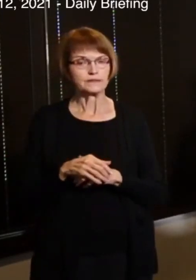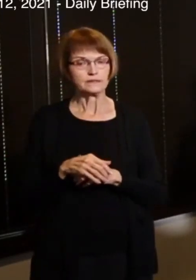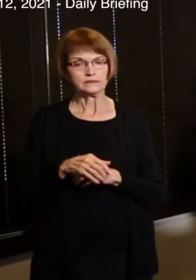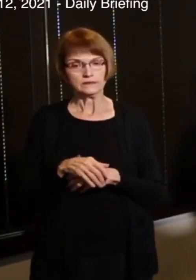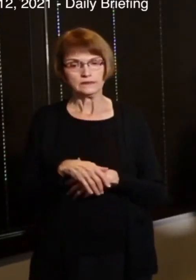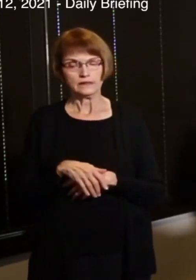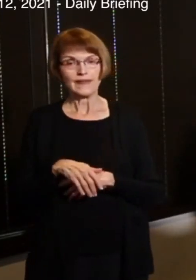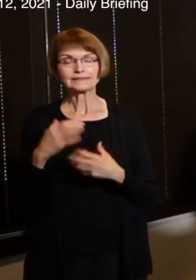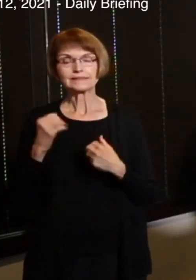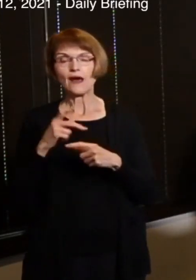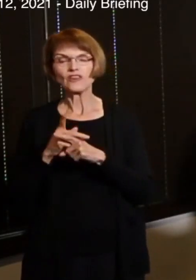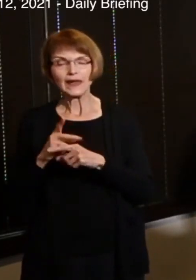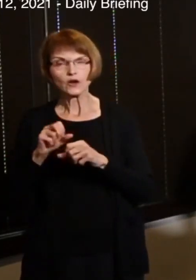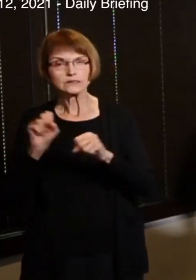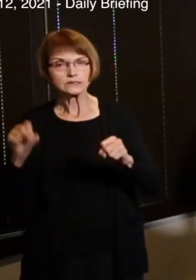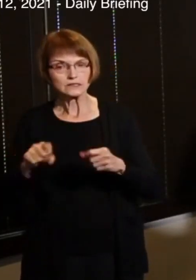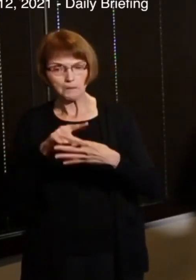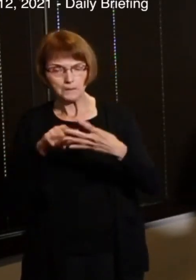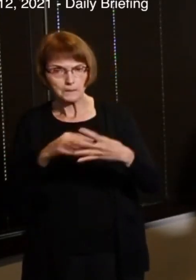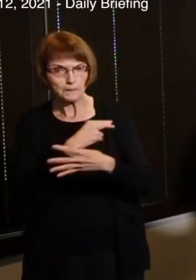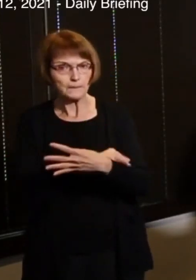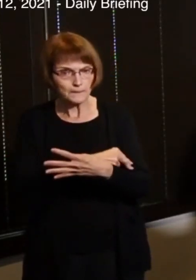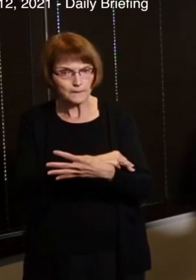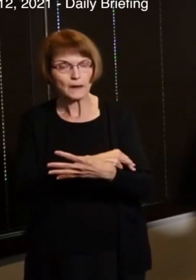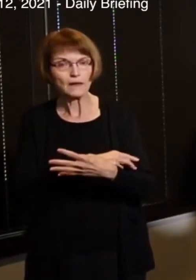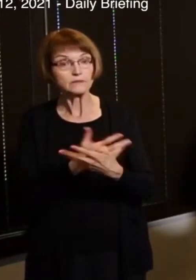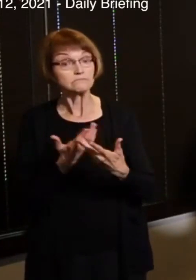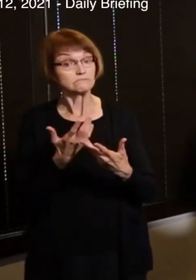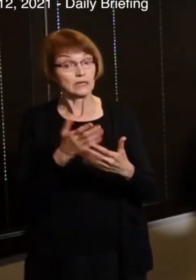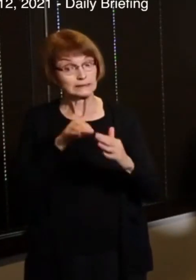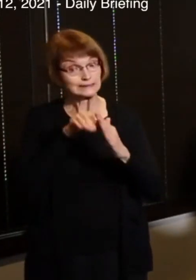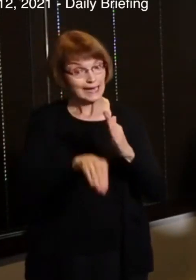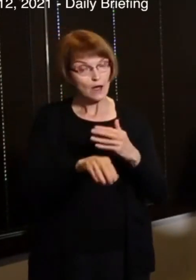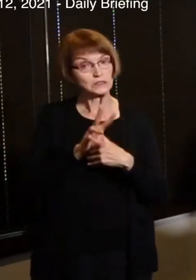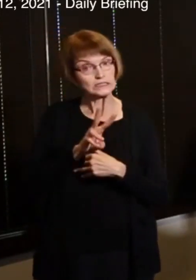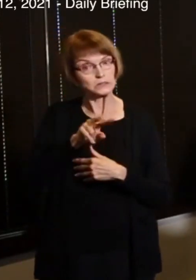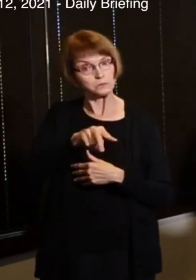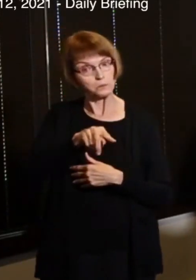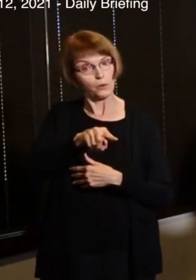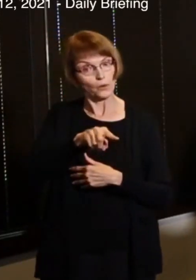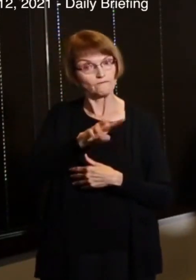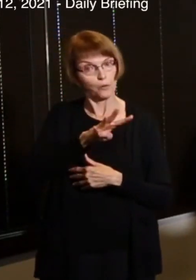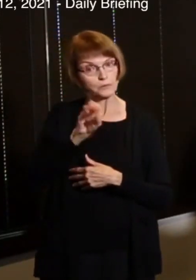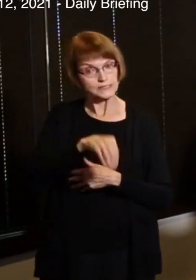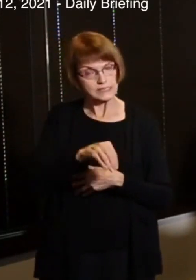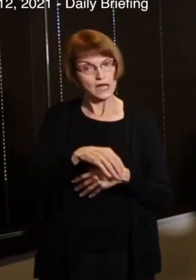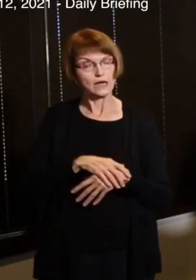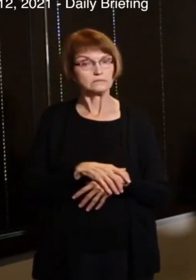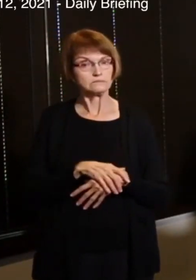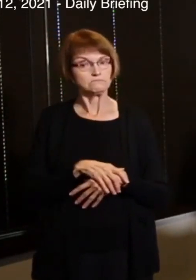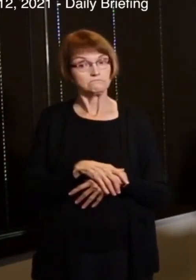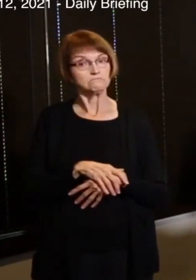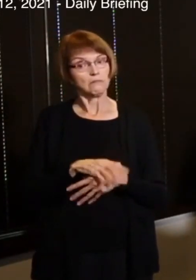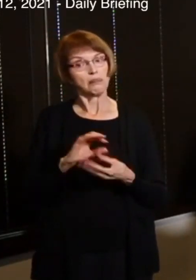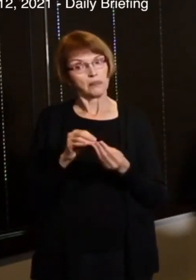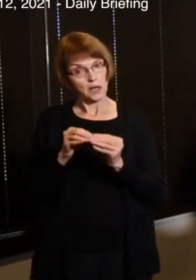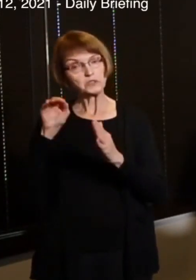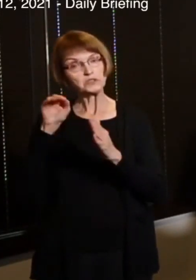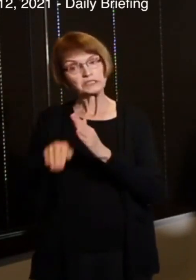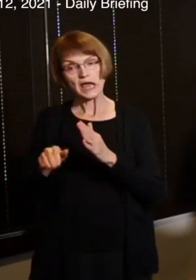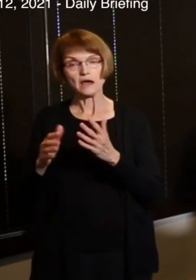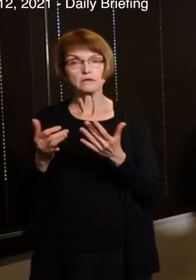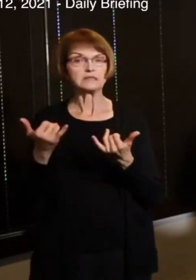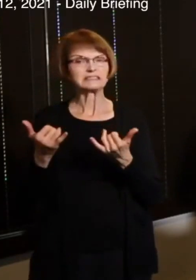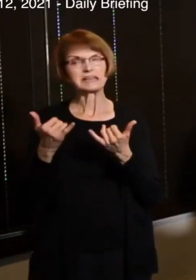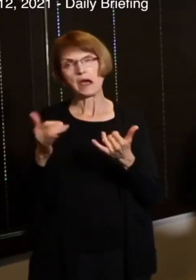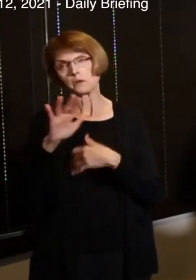that's done by the healthcare systems, down to around 6.4%. Which, as you can see, is also trending down. I think we were around